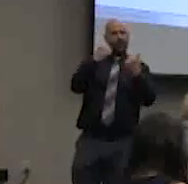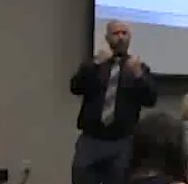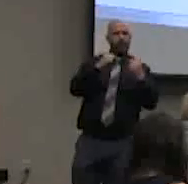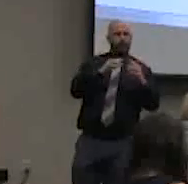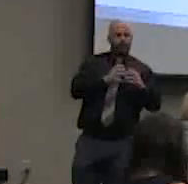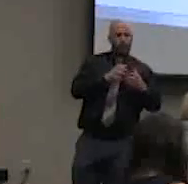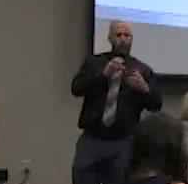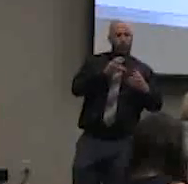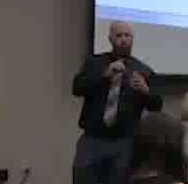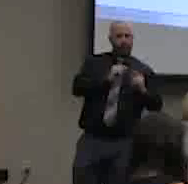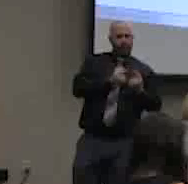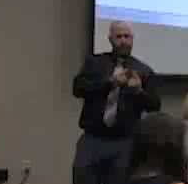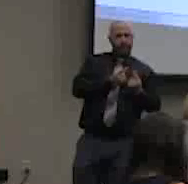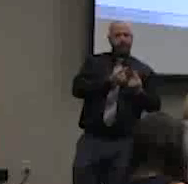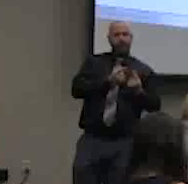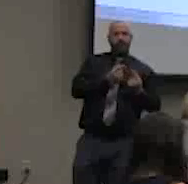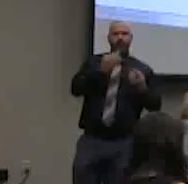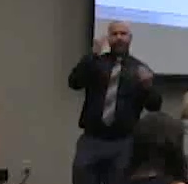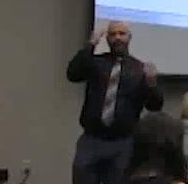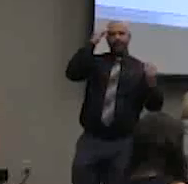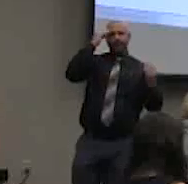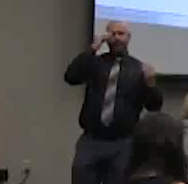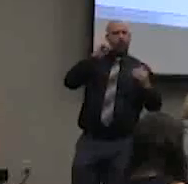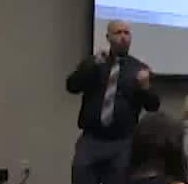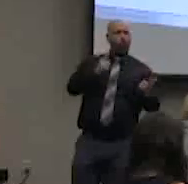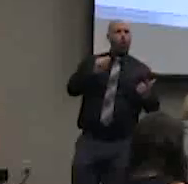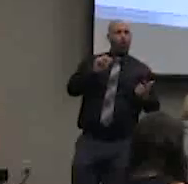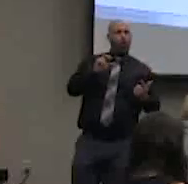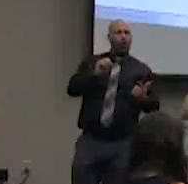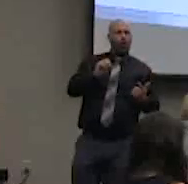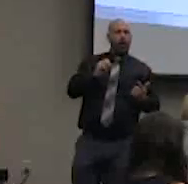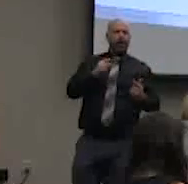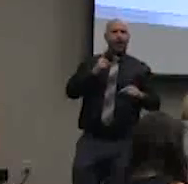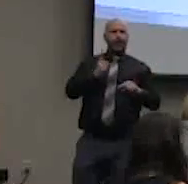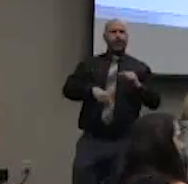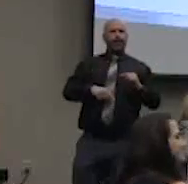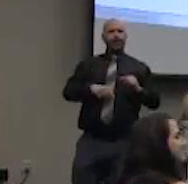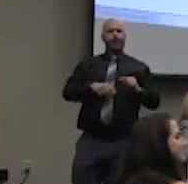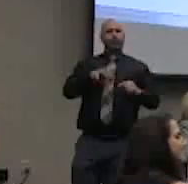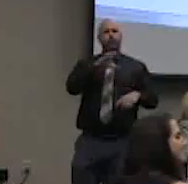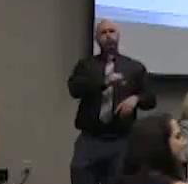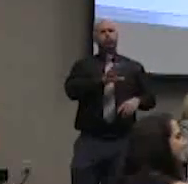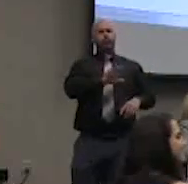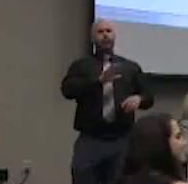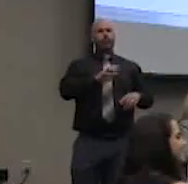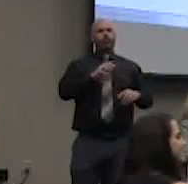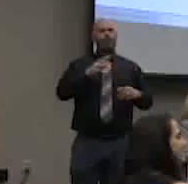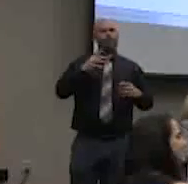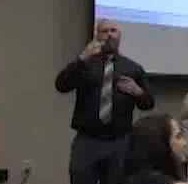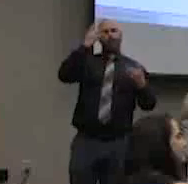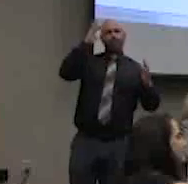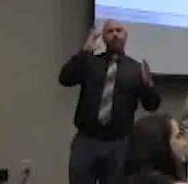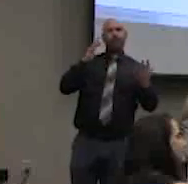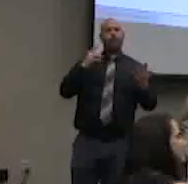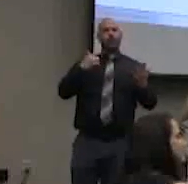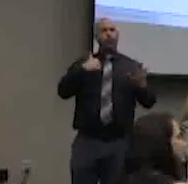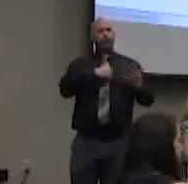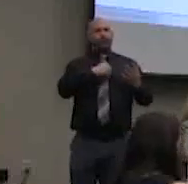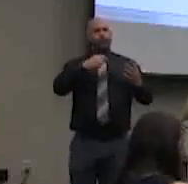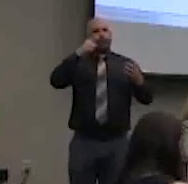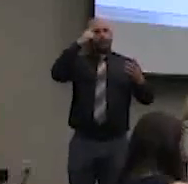are thinkers, Kay. I can't take any of the credit for the work that's been done because it's really been this collaborative of